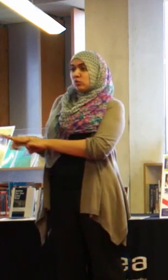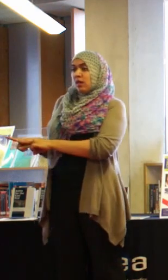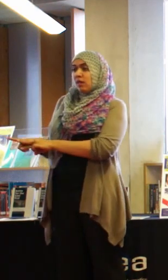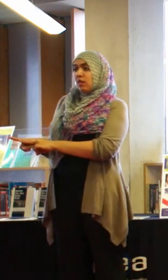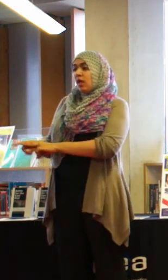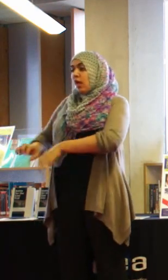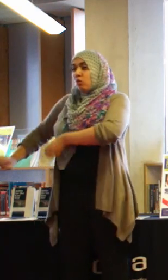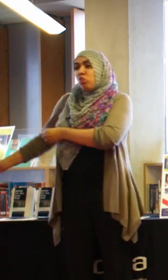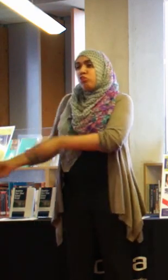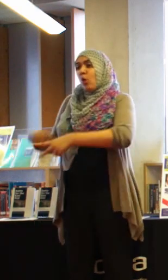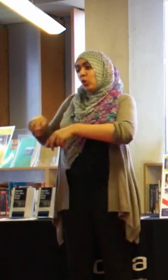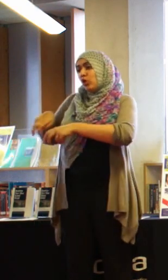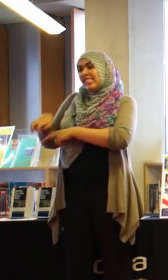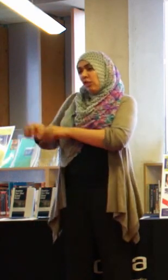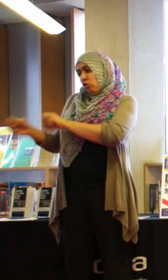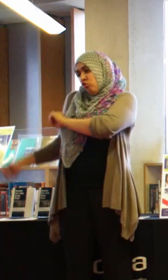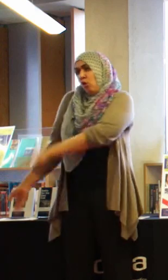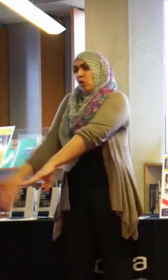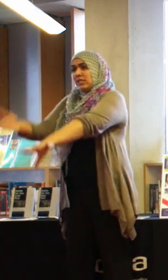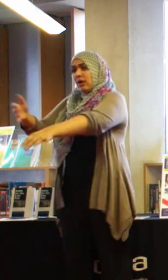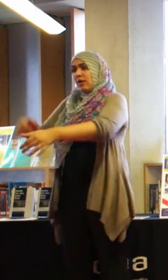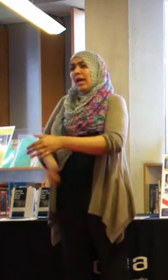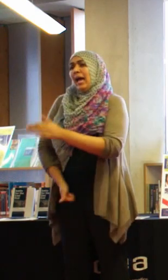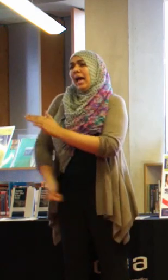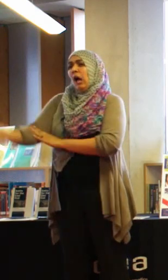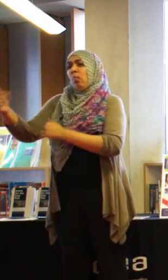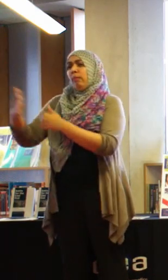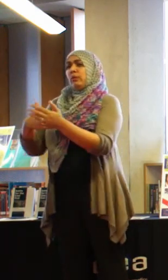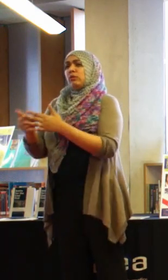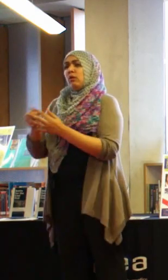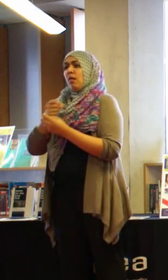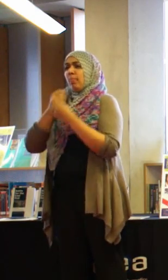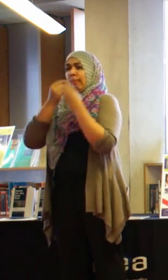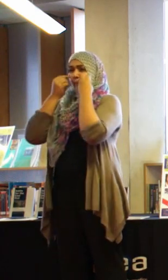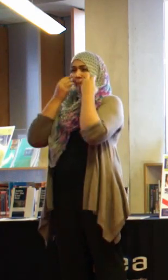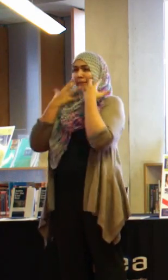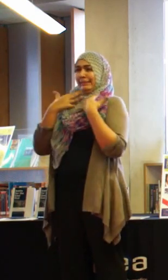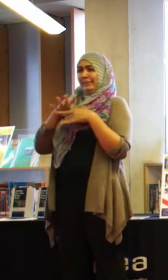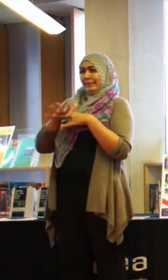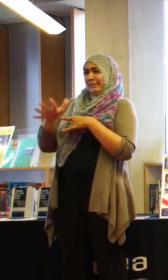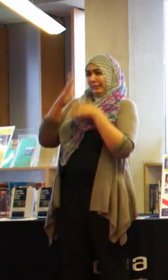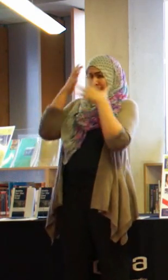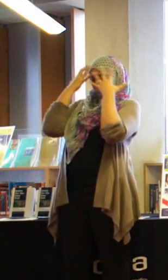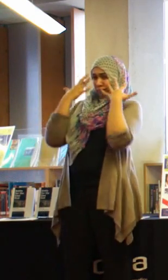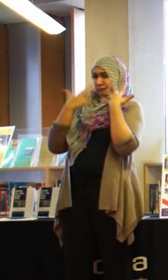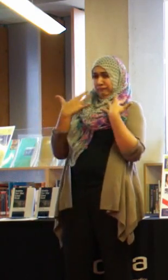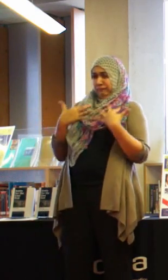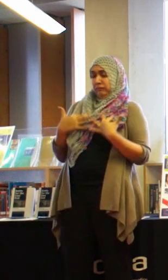down the stairs and out the building with blood pouring from them. And about 80